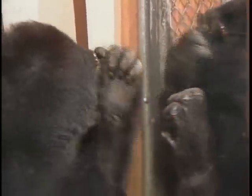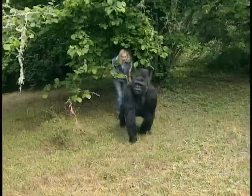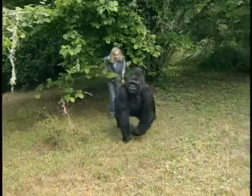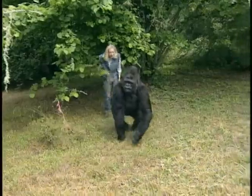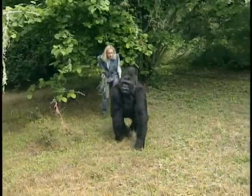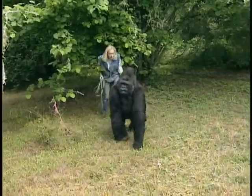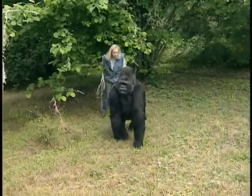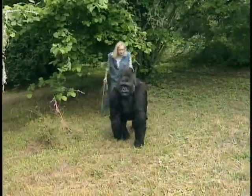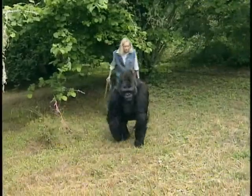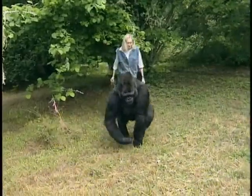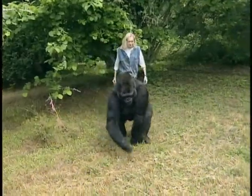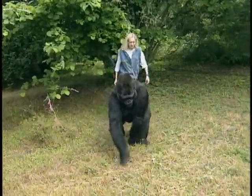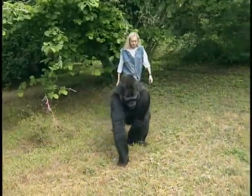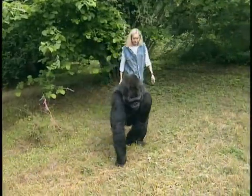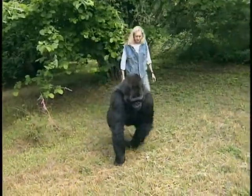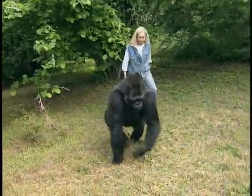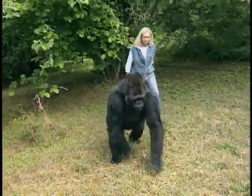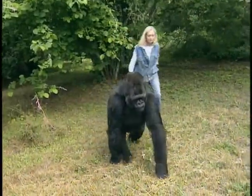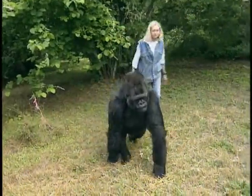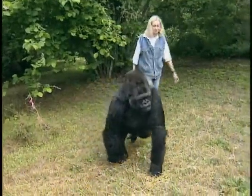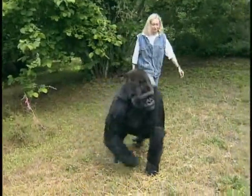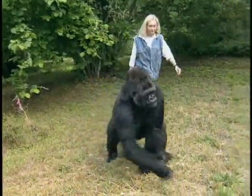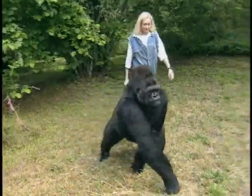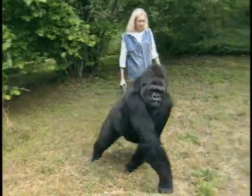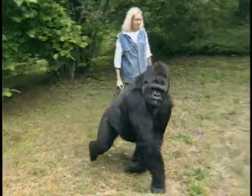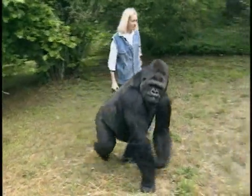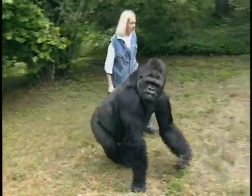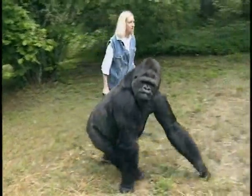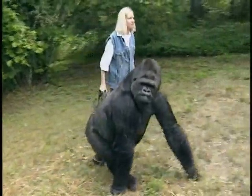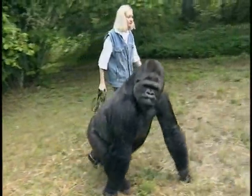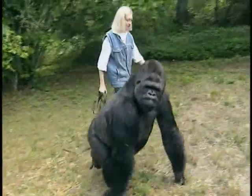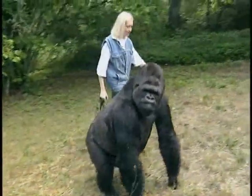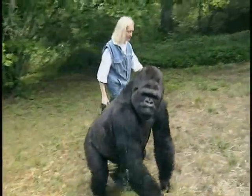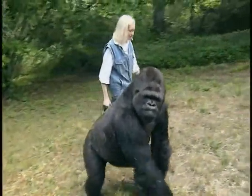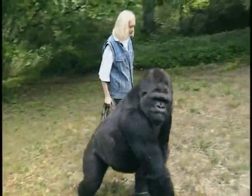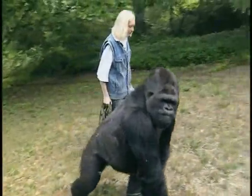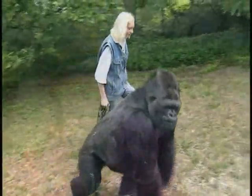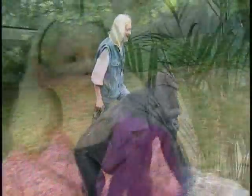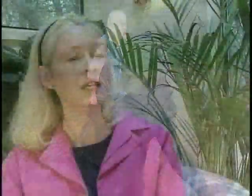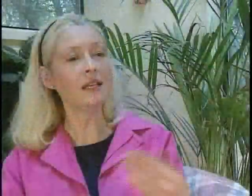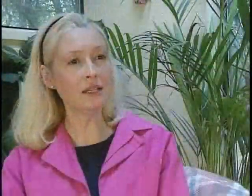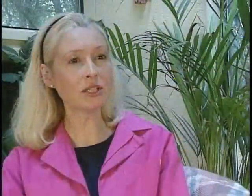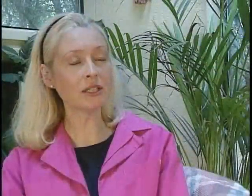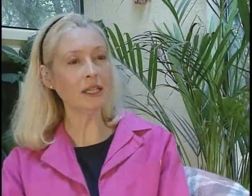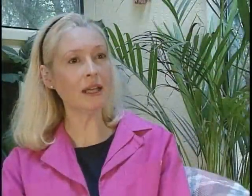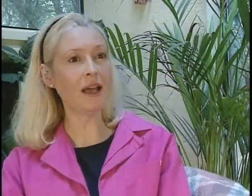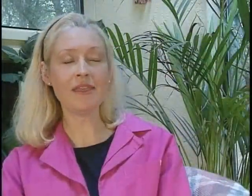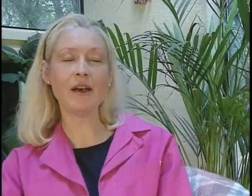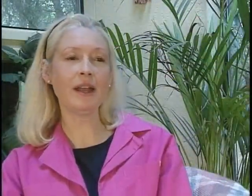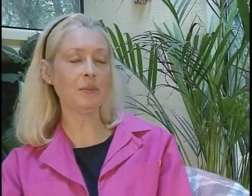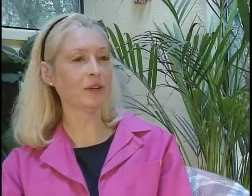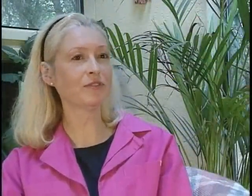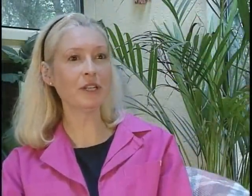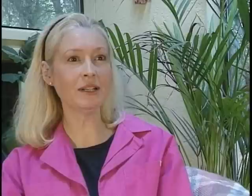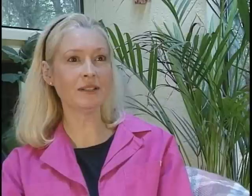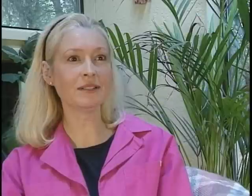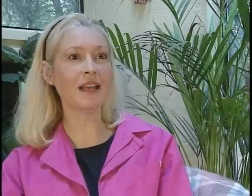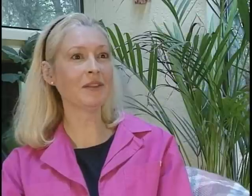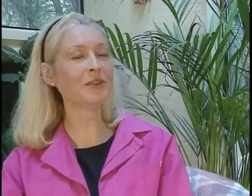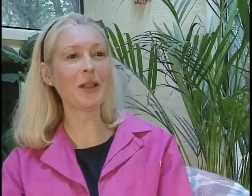importantly, to create a secure future for gorillas, both in captivity and in the wild. Initially, I thought I'd work four years and learn all